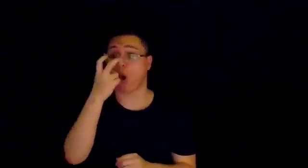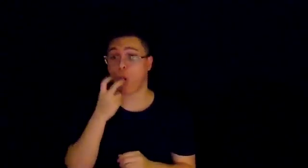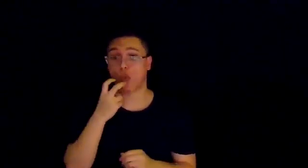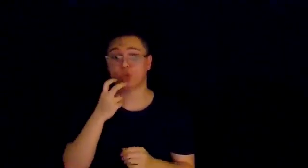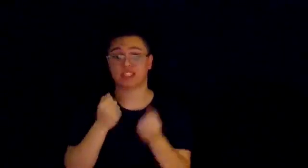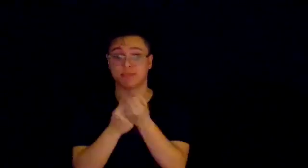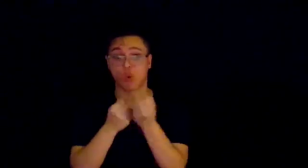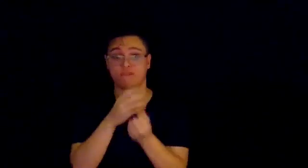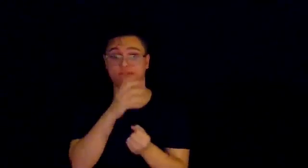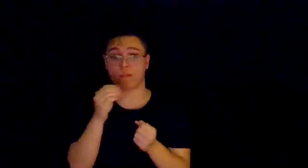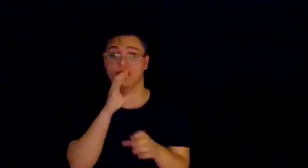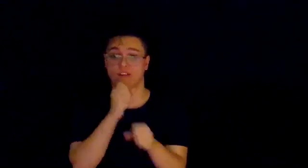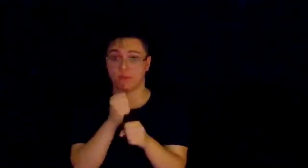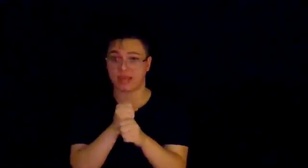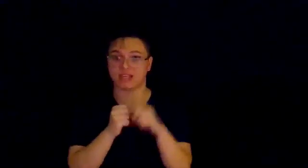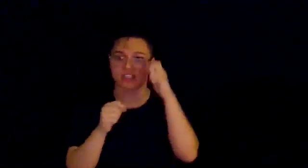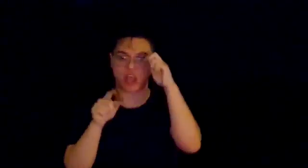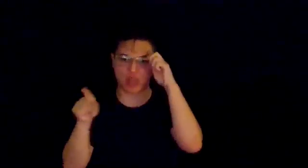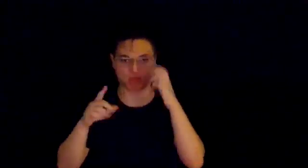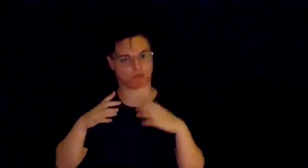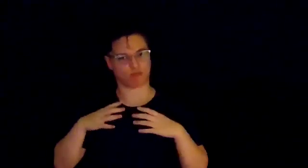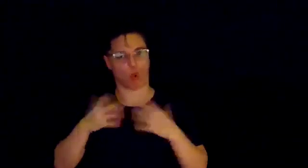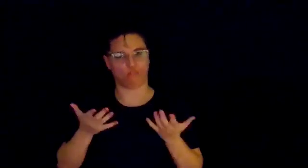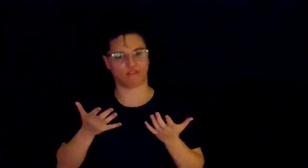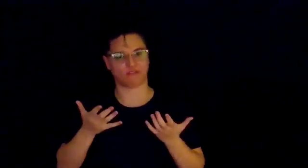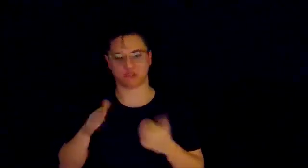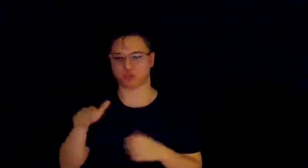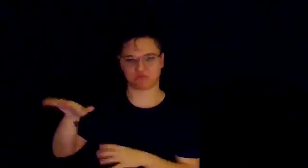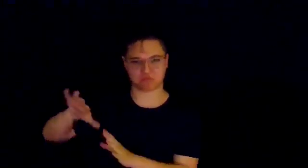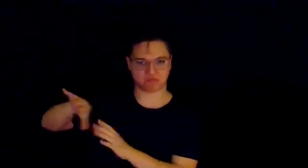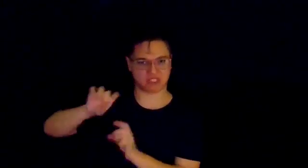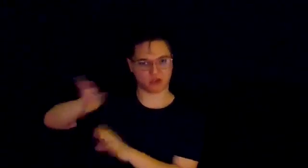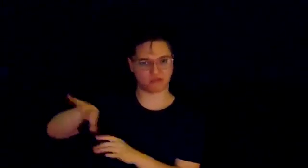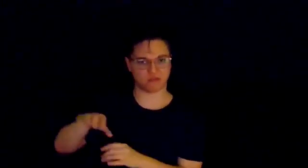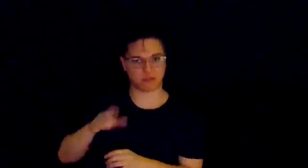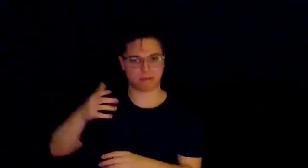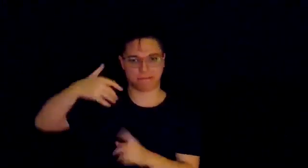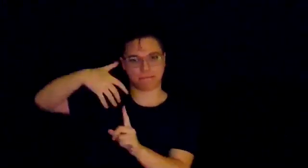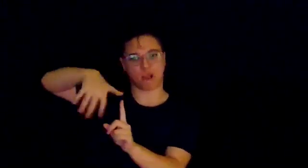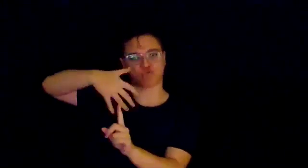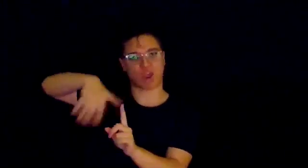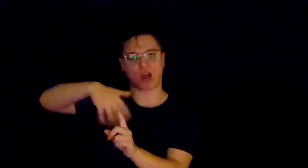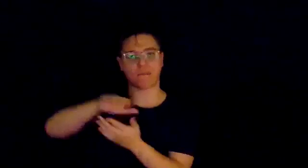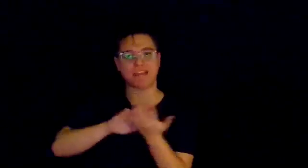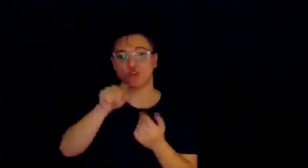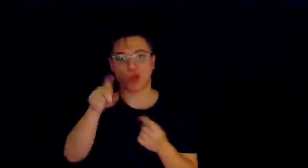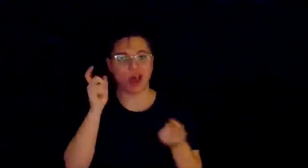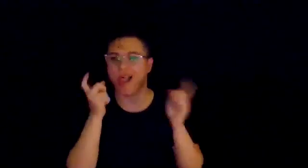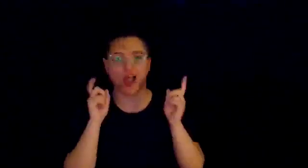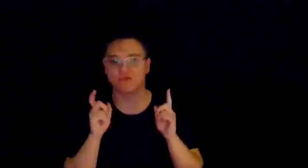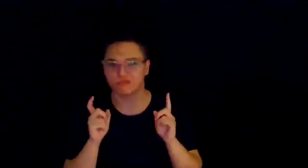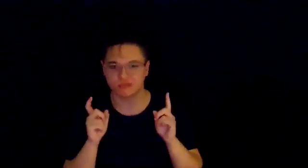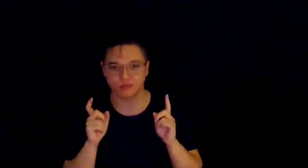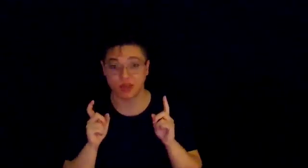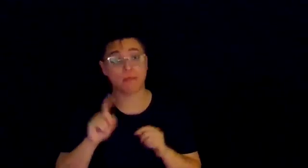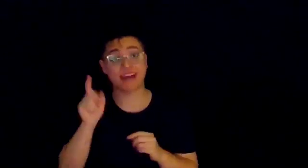their money. Before, with older supports from the government, it was already organised. All the